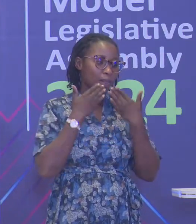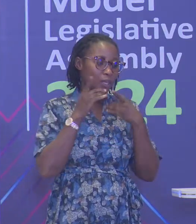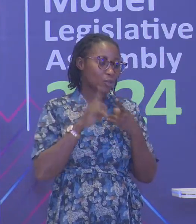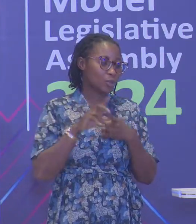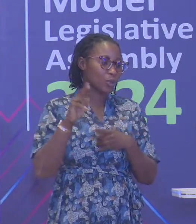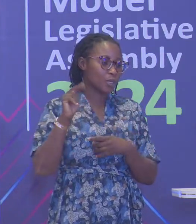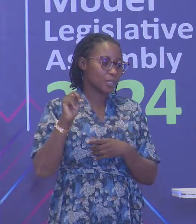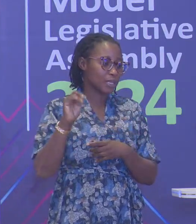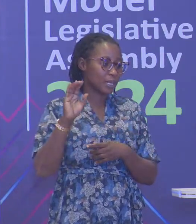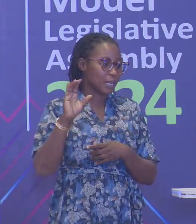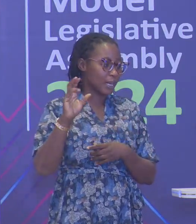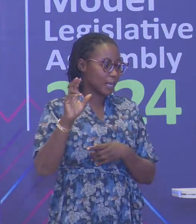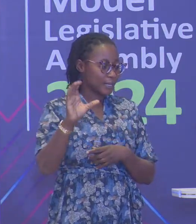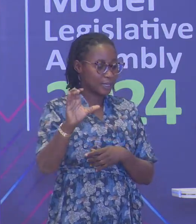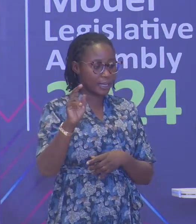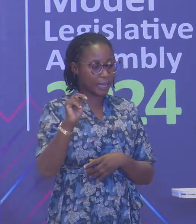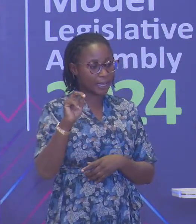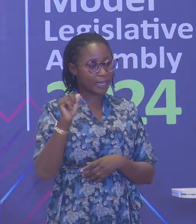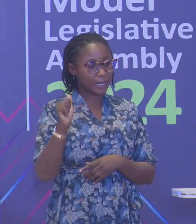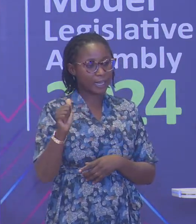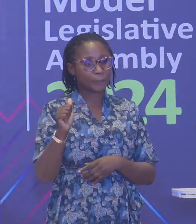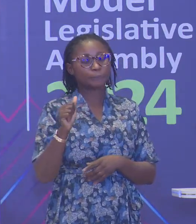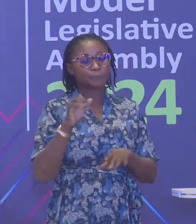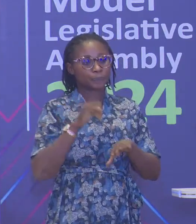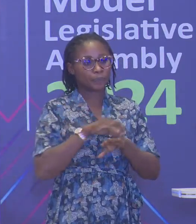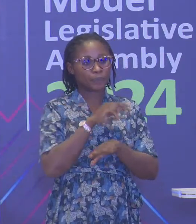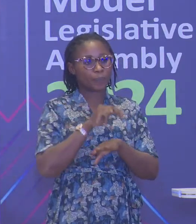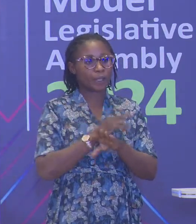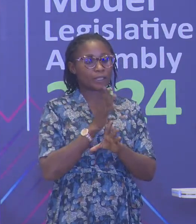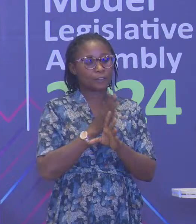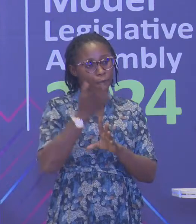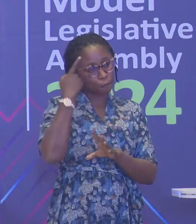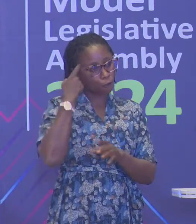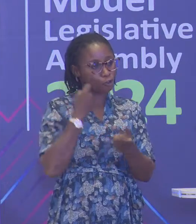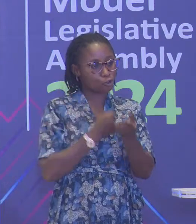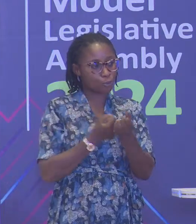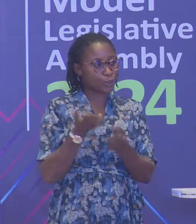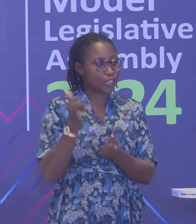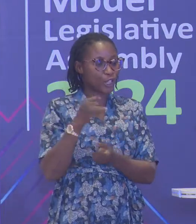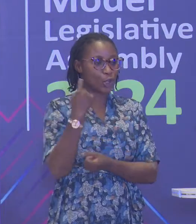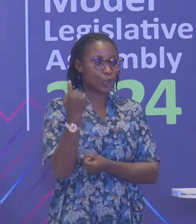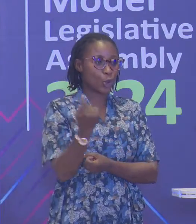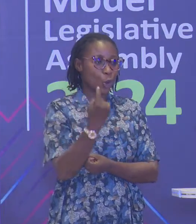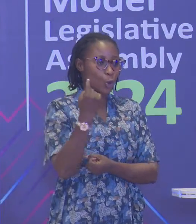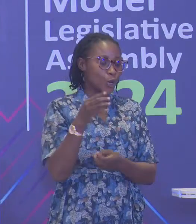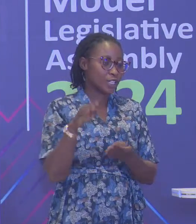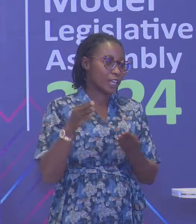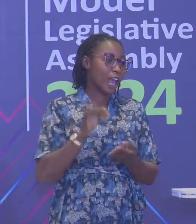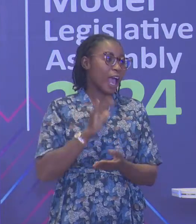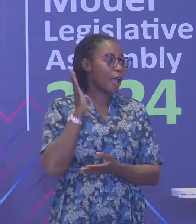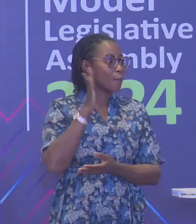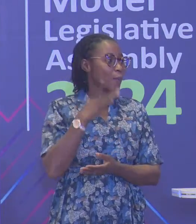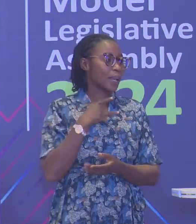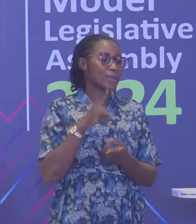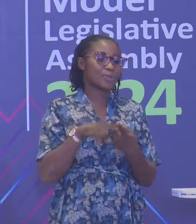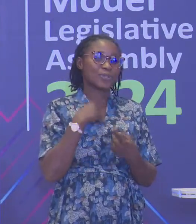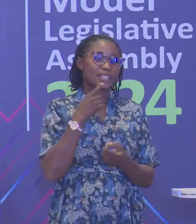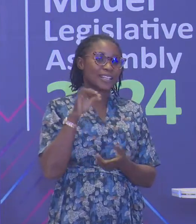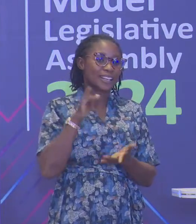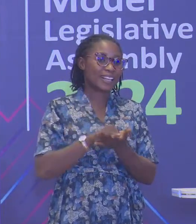CNA and to the National Assembly for the support that they give. And I would like to say Mr. Ekpeyong helps us